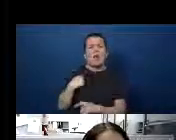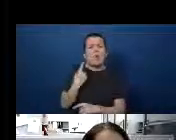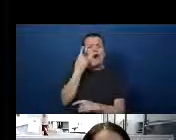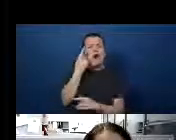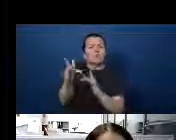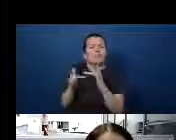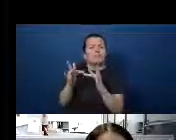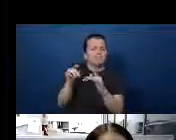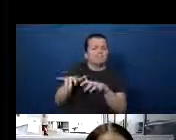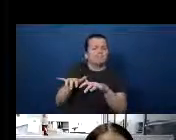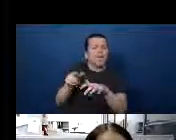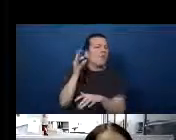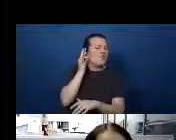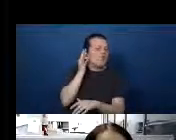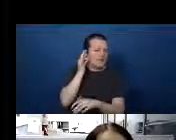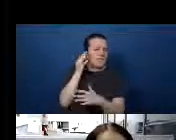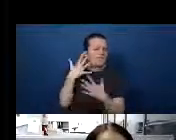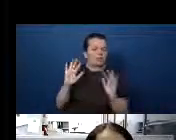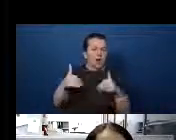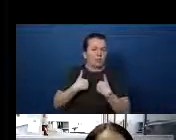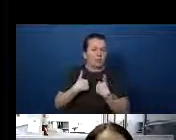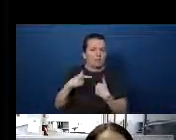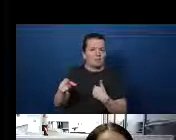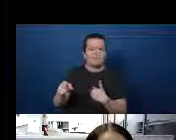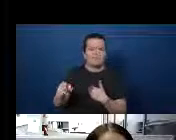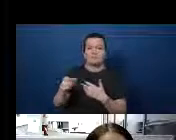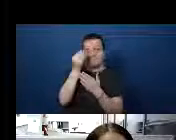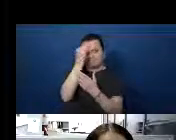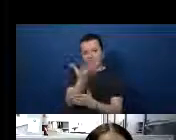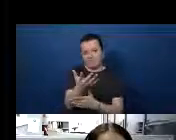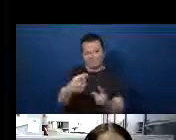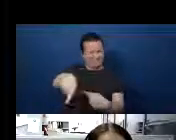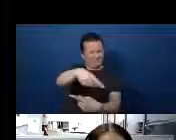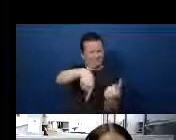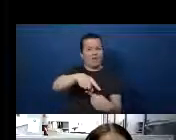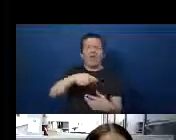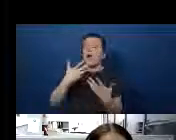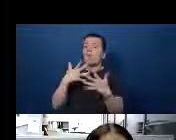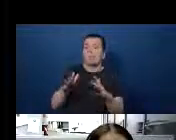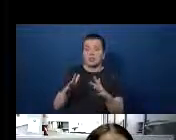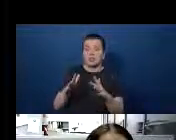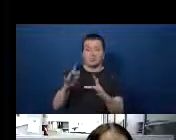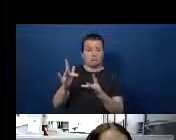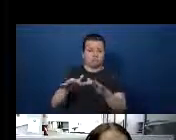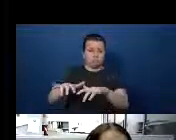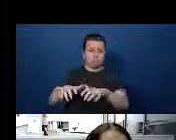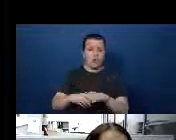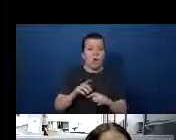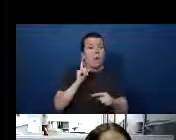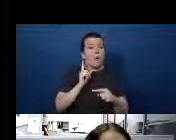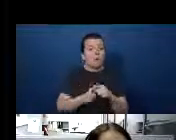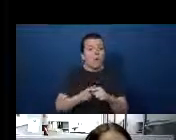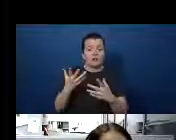female participant with autism also testified that she was subjected to sexual harassment constantly